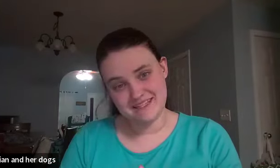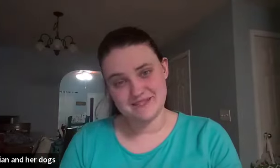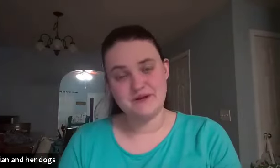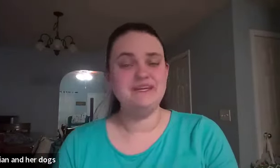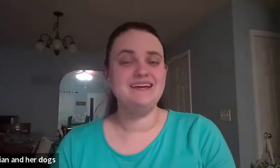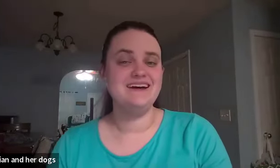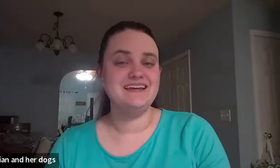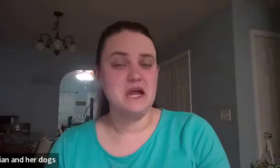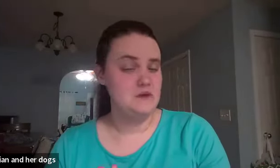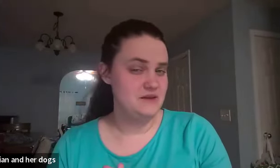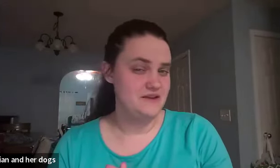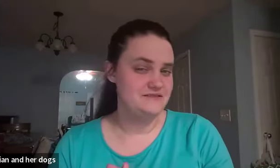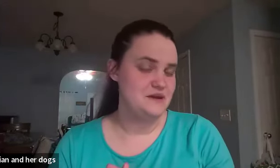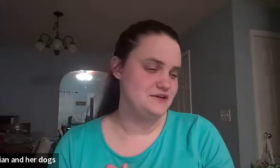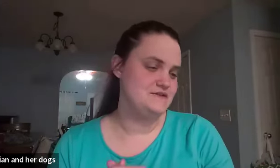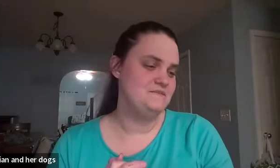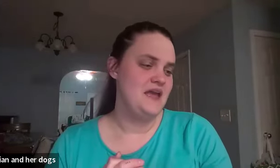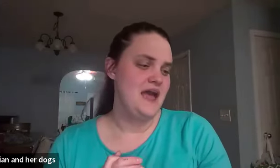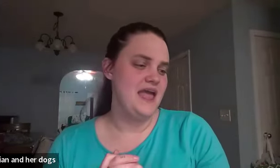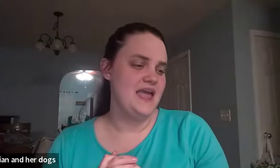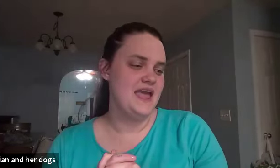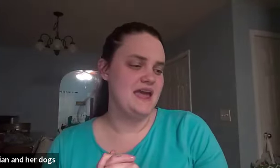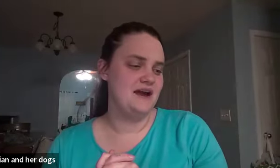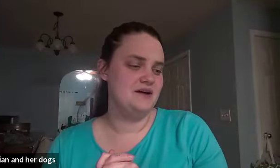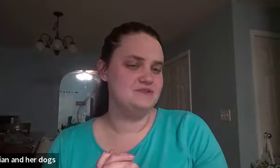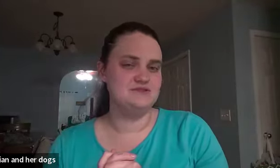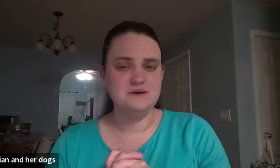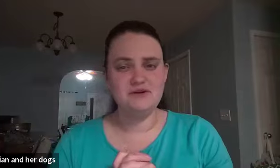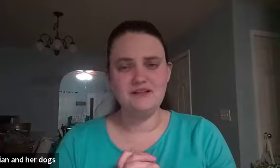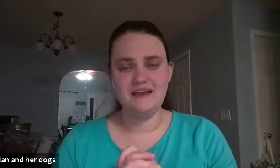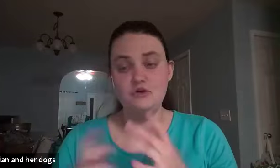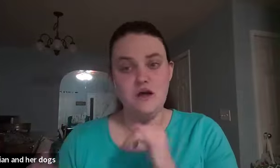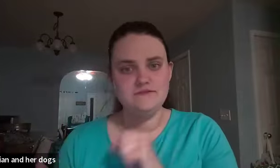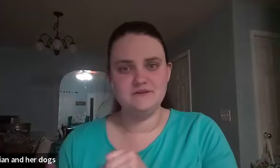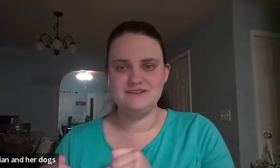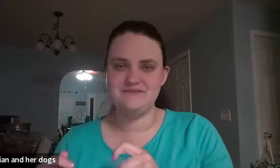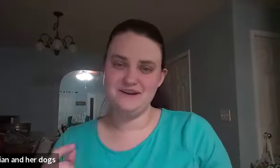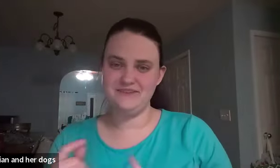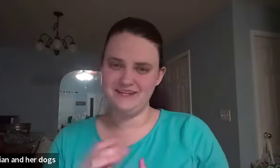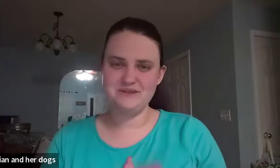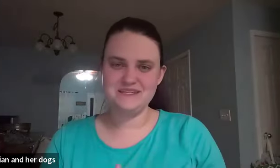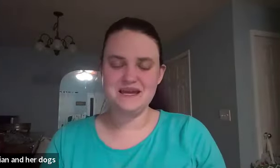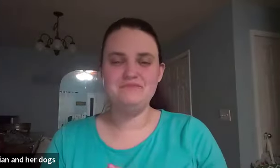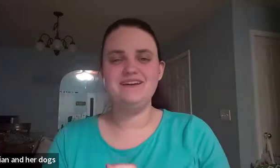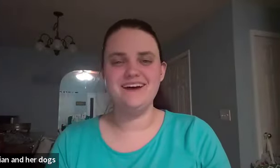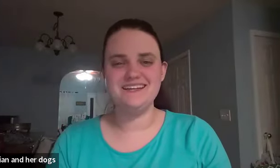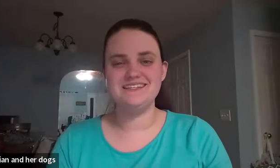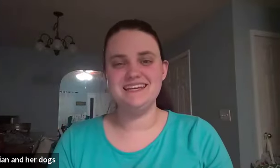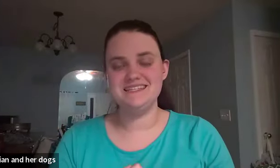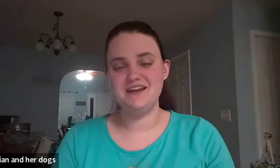this one because I'm not a big fan of tomatoes. And so some people are like who love tomatoes get very offended with this sign because it's